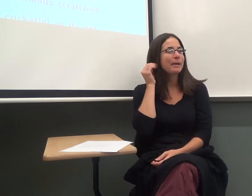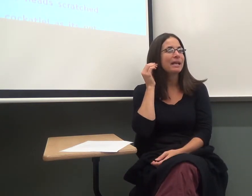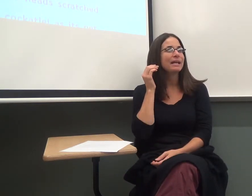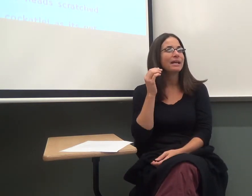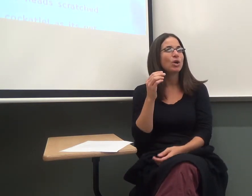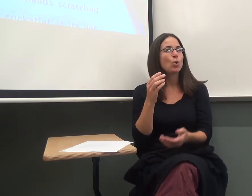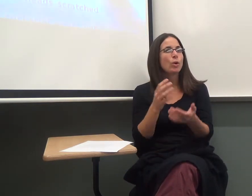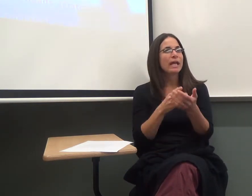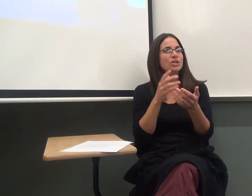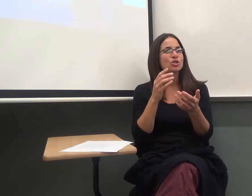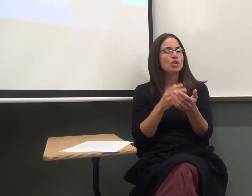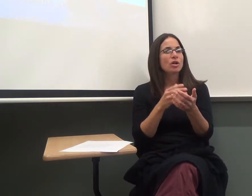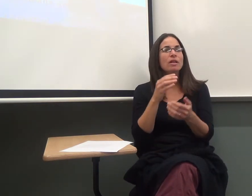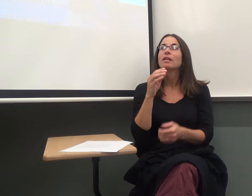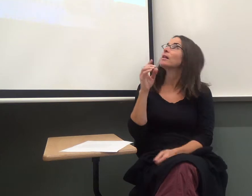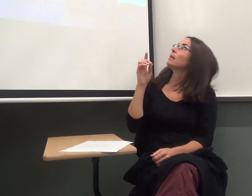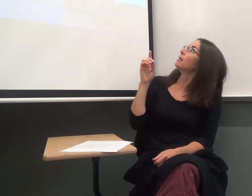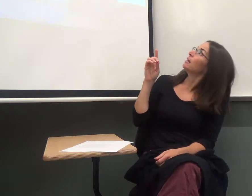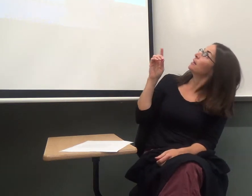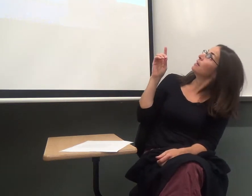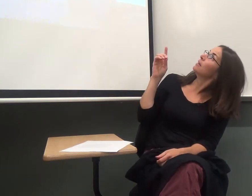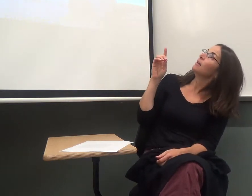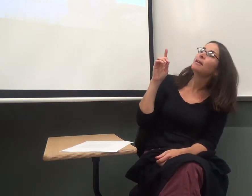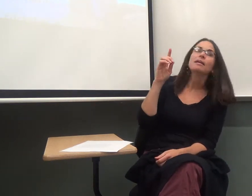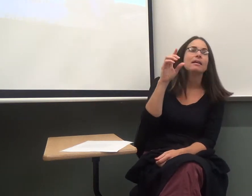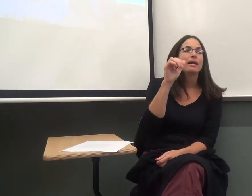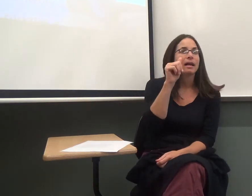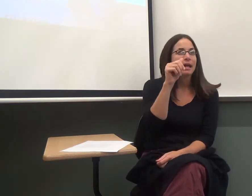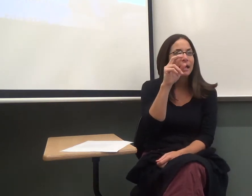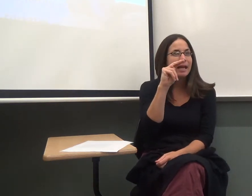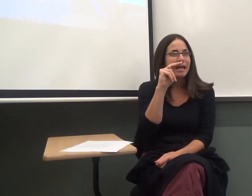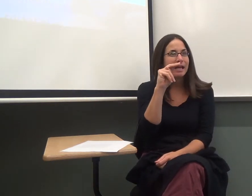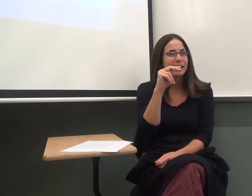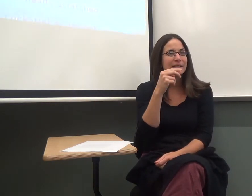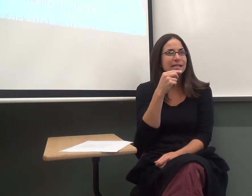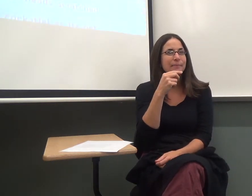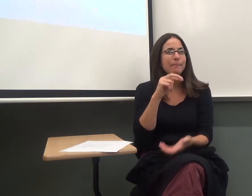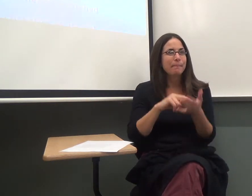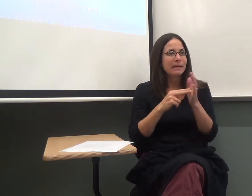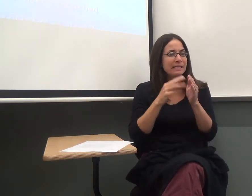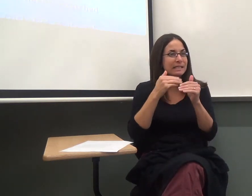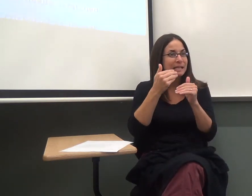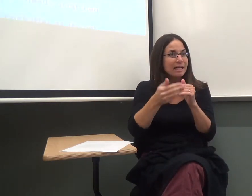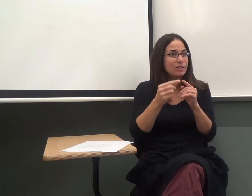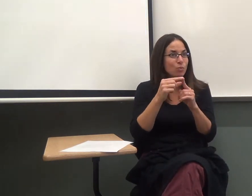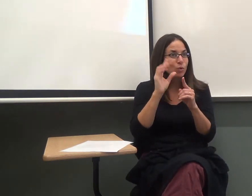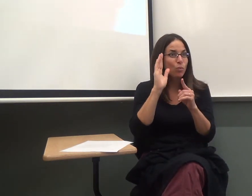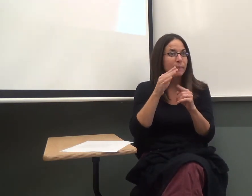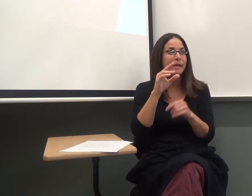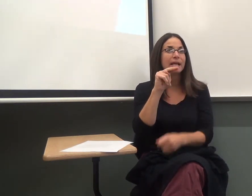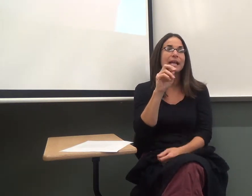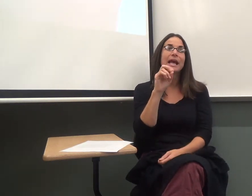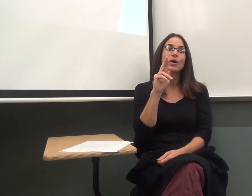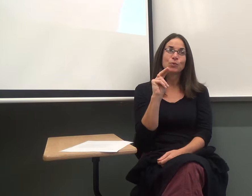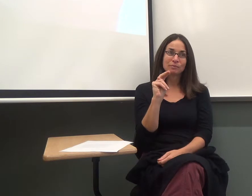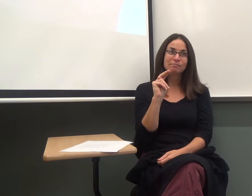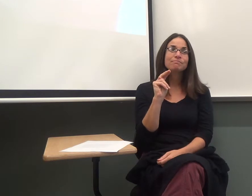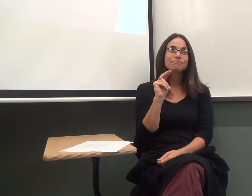Now, and indicates something, doesn't it? It indicates that the next word is a what? Noun. So an occasional nip, we would call